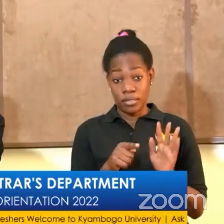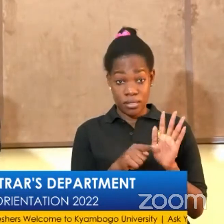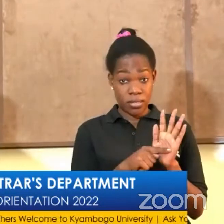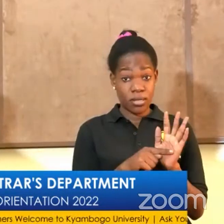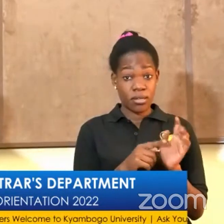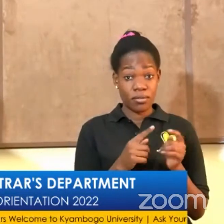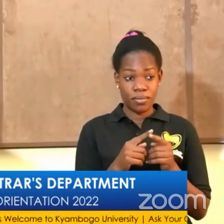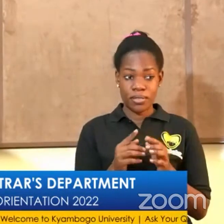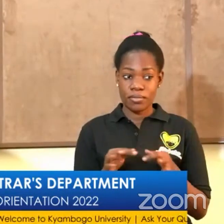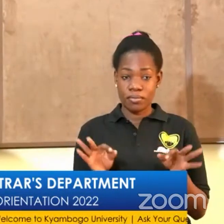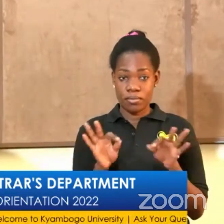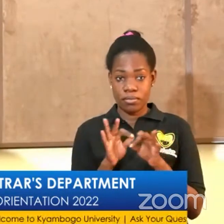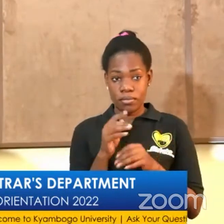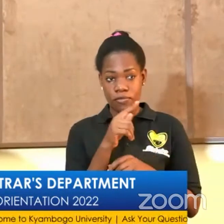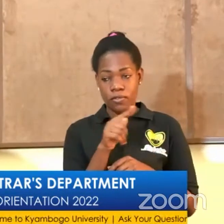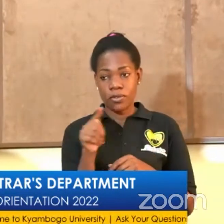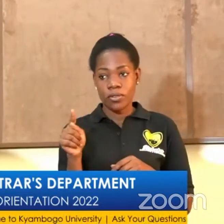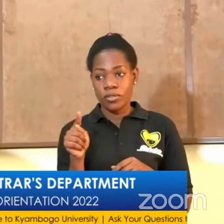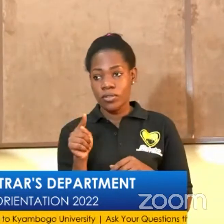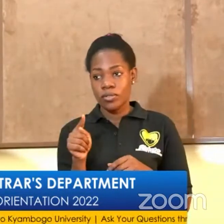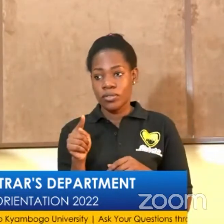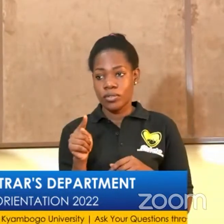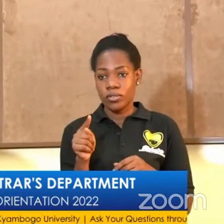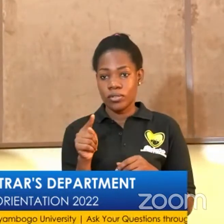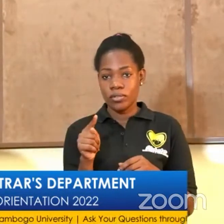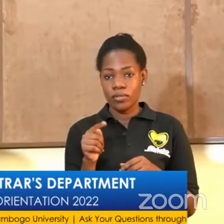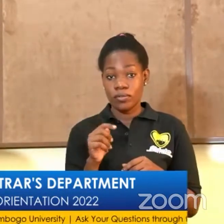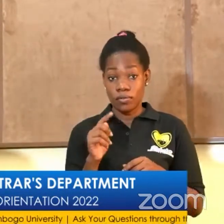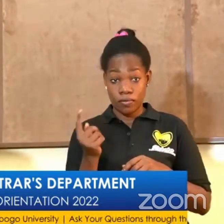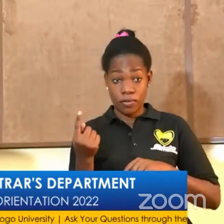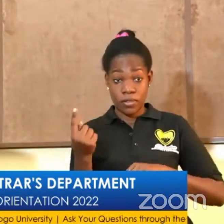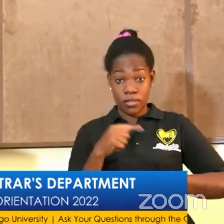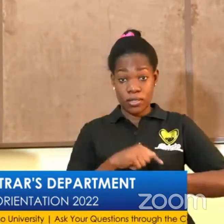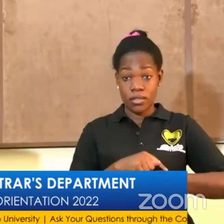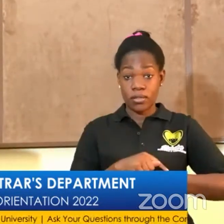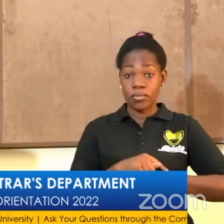is important for you at the very first day.